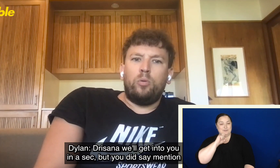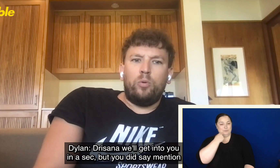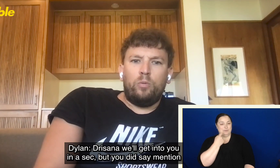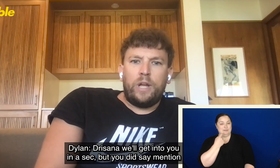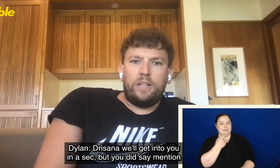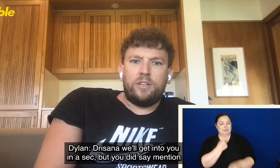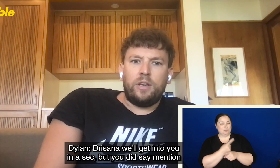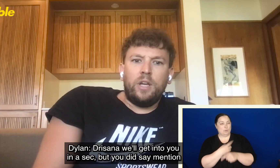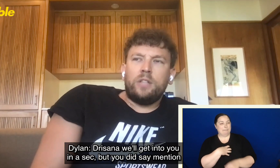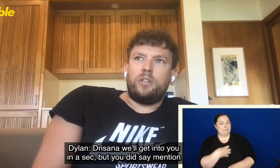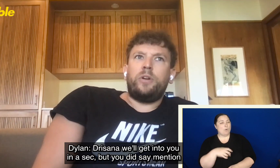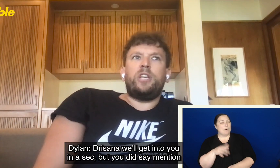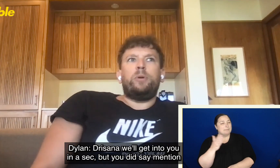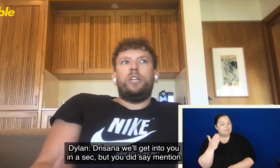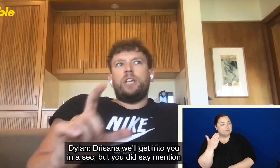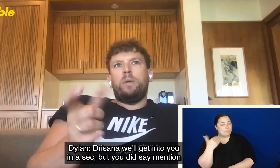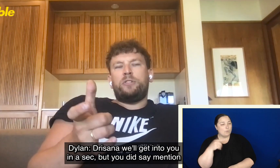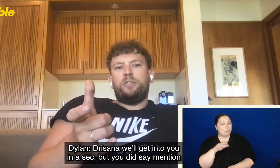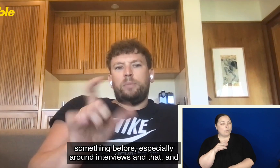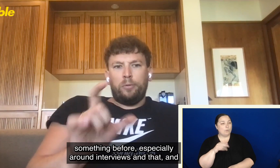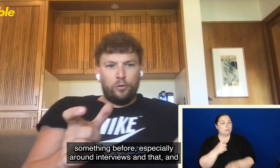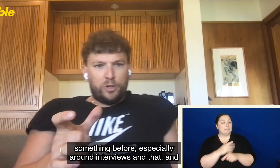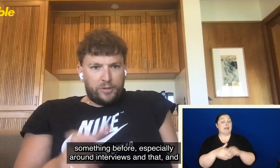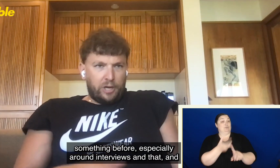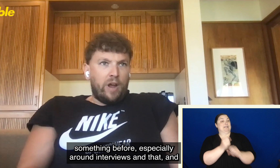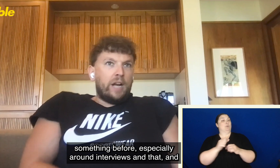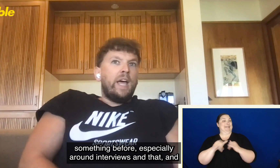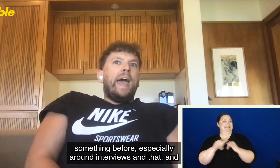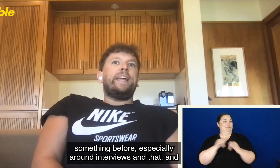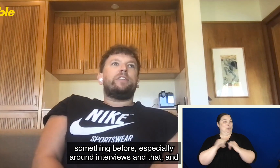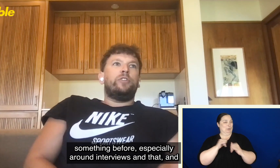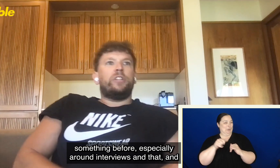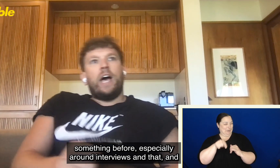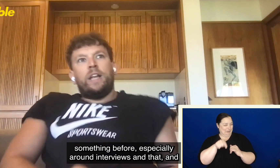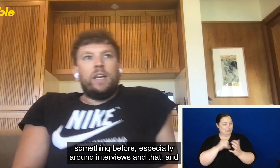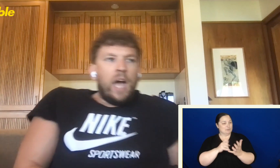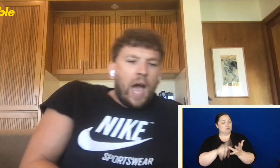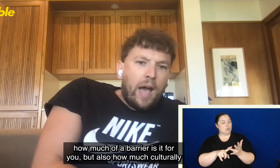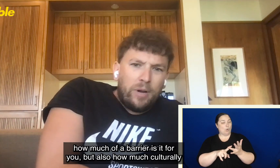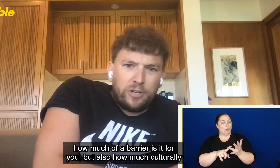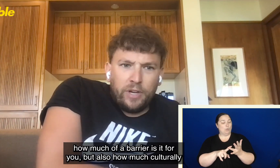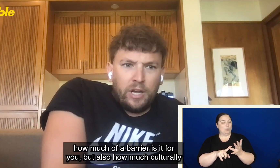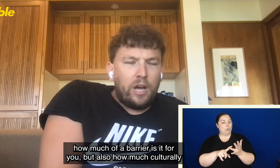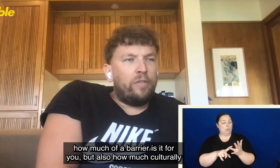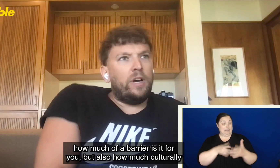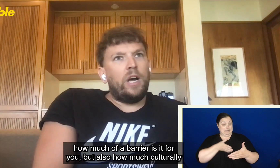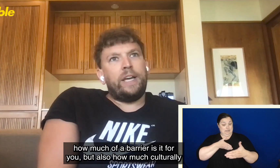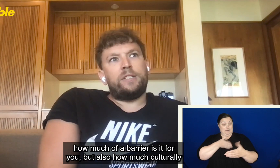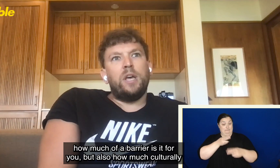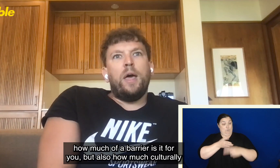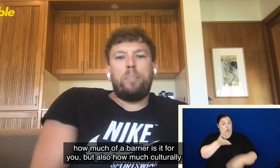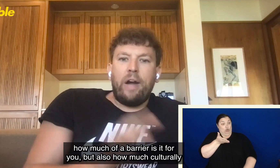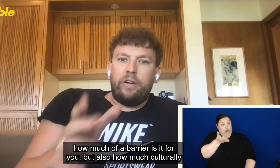Drisana, we'll get into you in a sec, but you did mention something before, especially around interviews and that, and how much of a